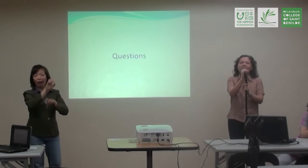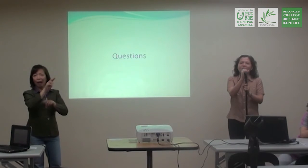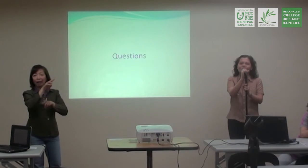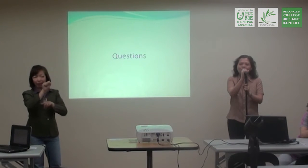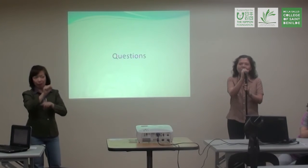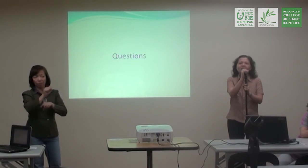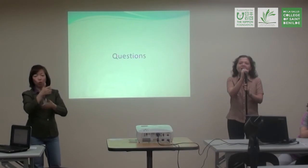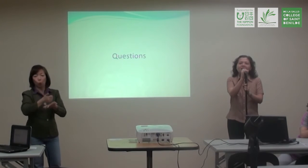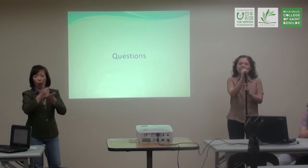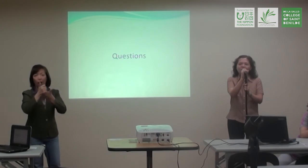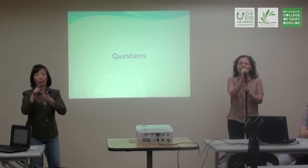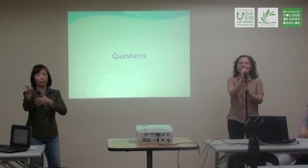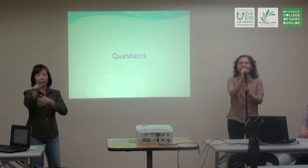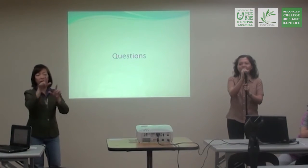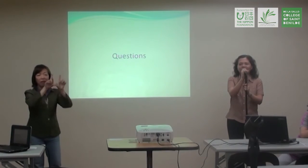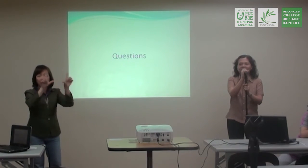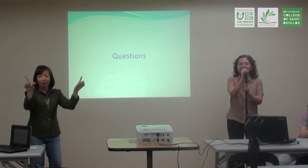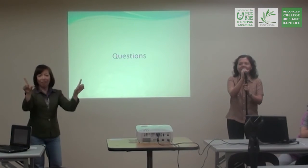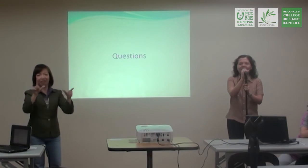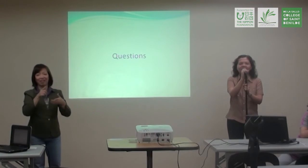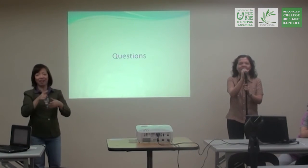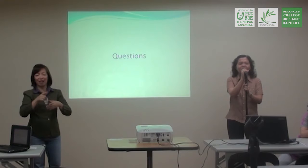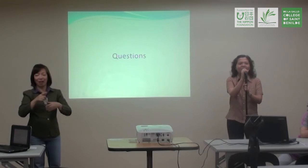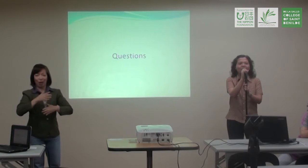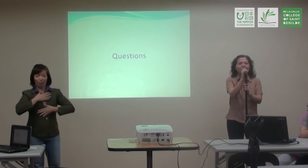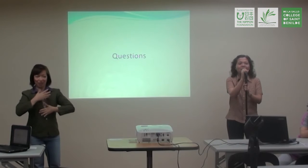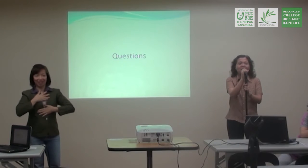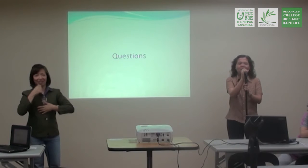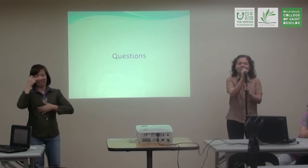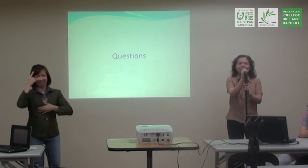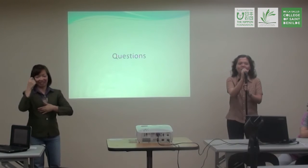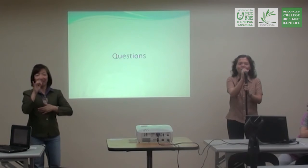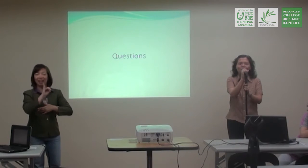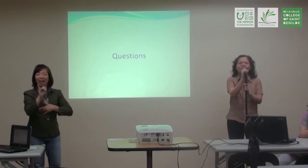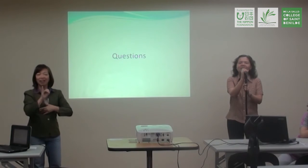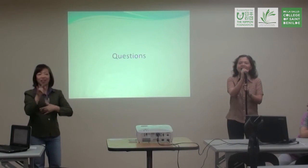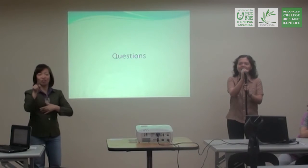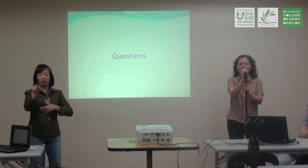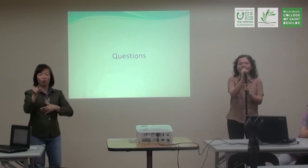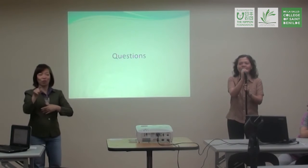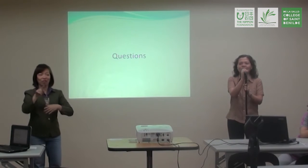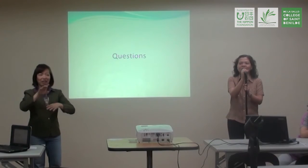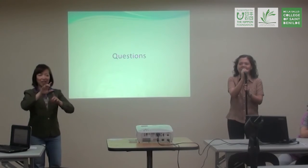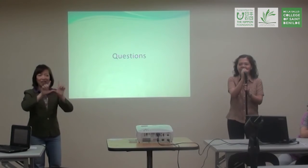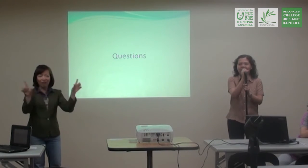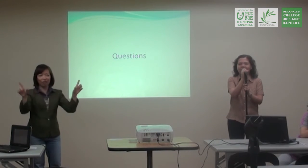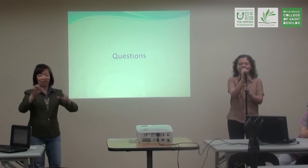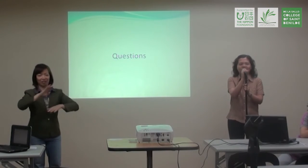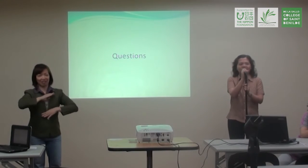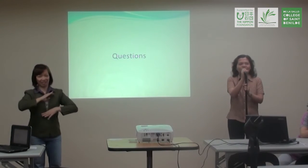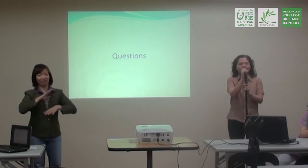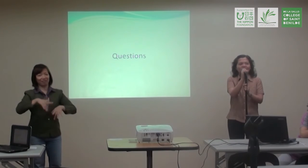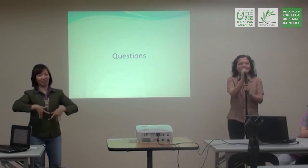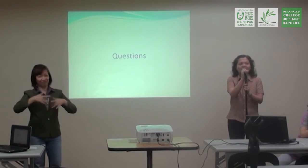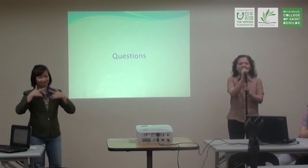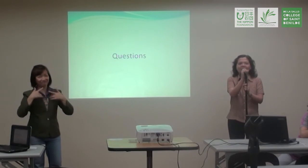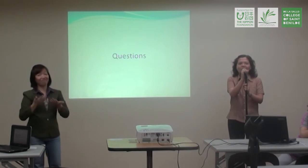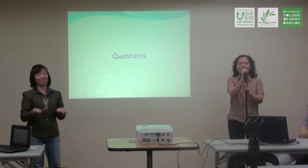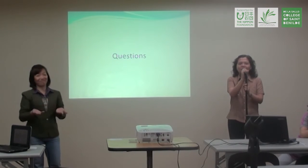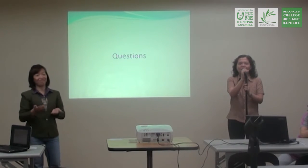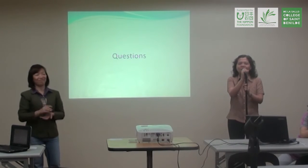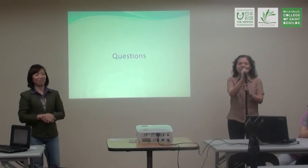describe your level of happiness, at the same time your level of satisfaction in life. So